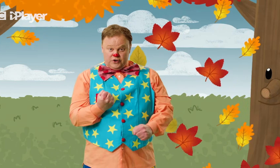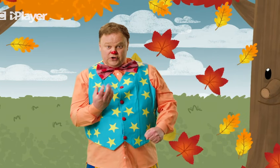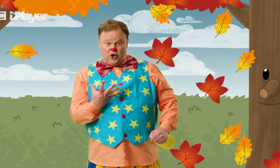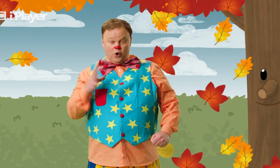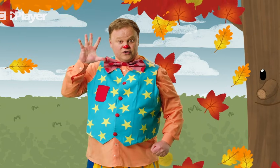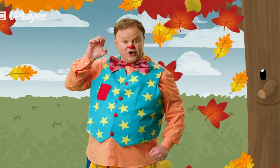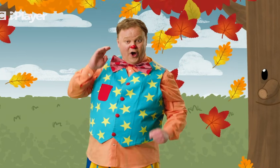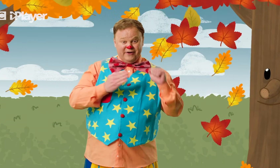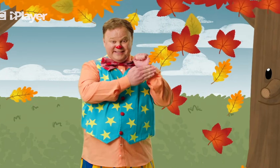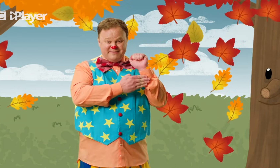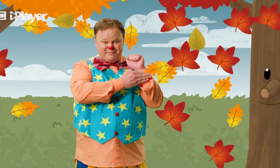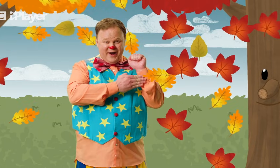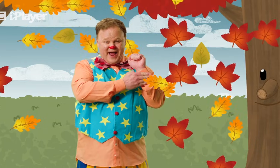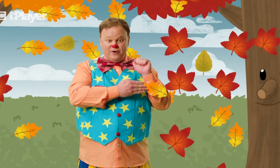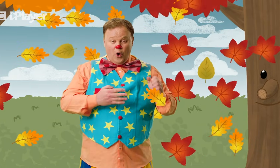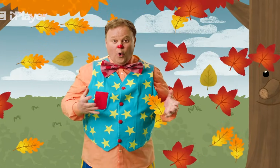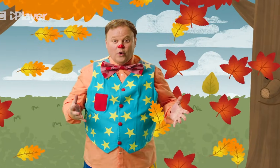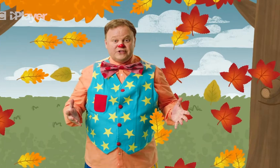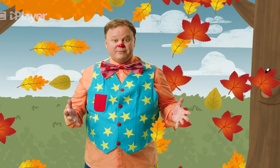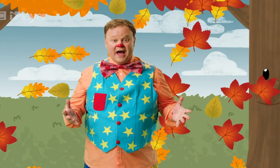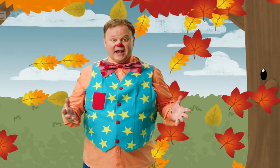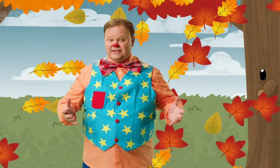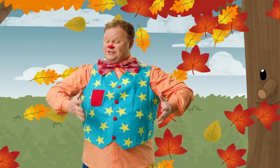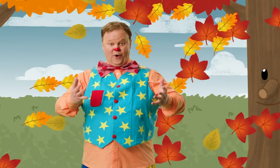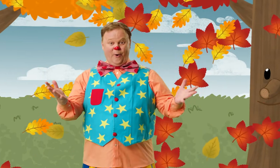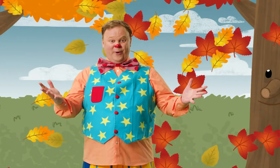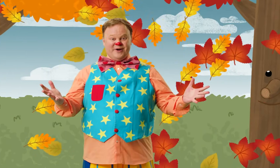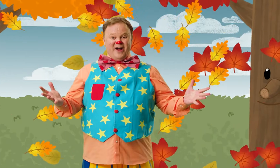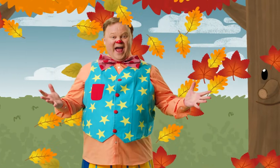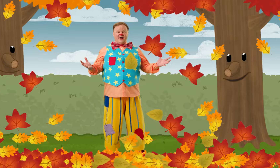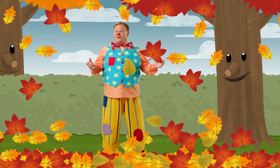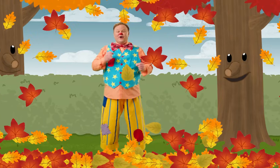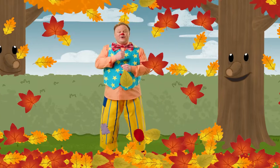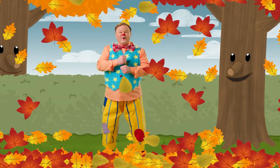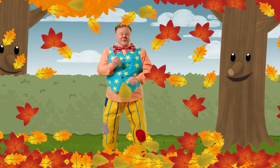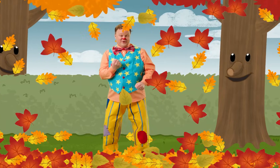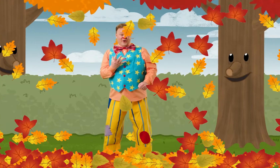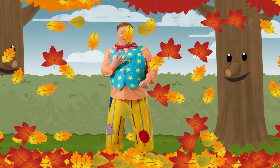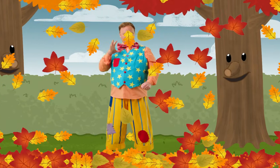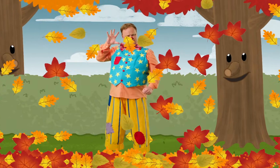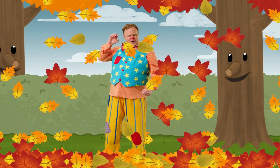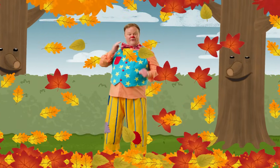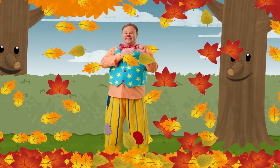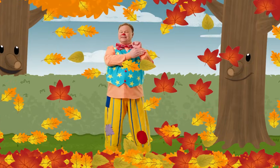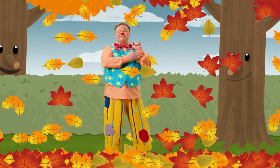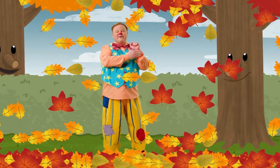Golden, golden, orange and brown, autumn colours all around. Golden, golden, orange and